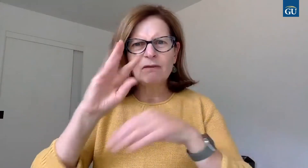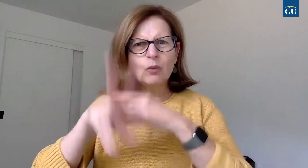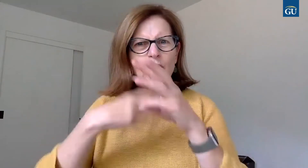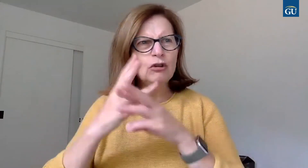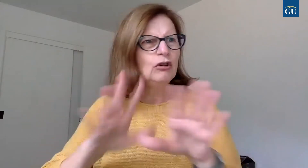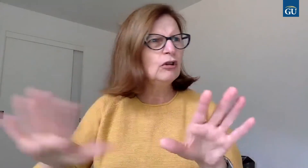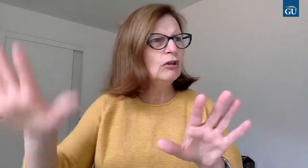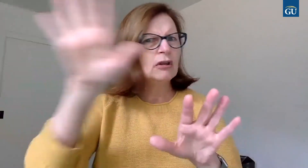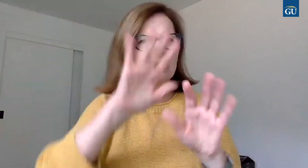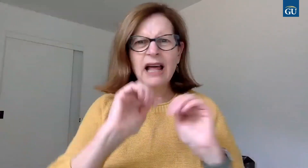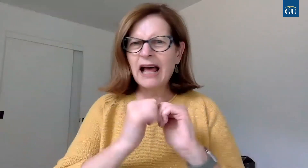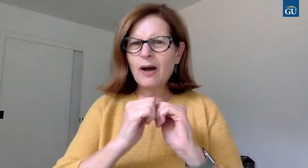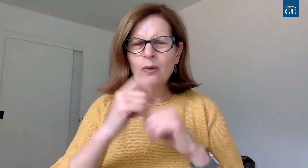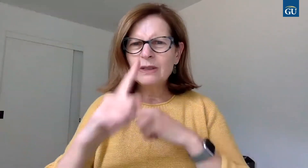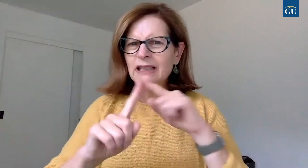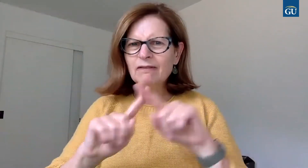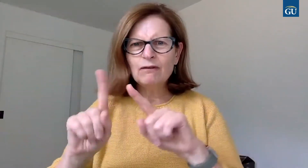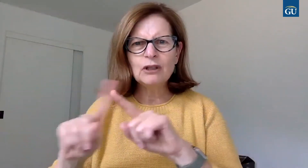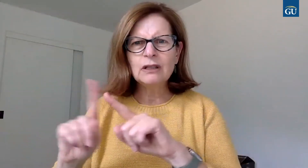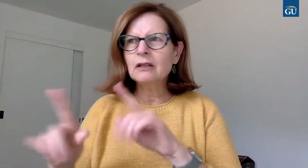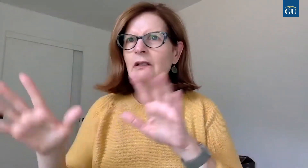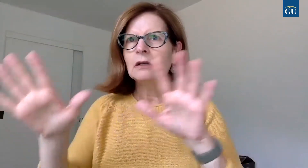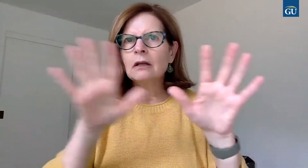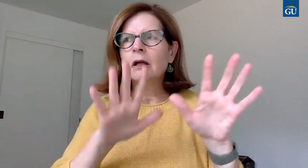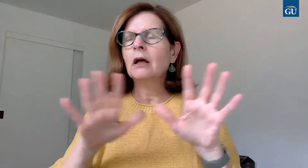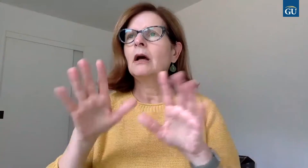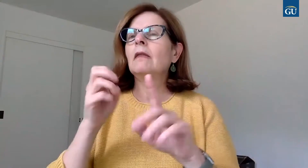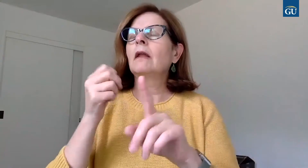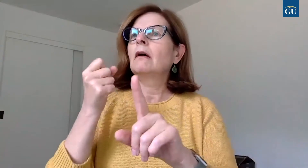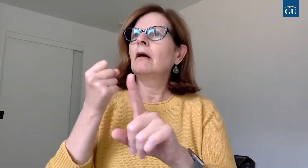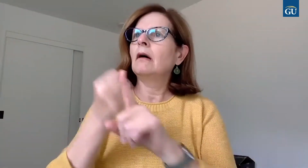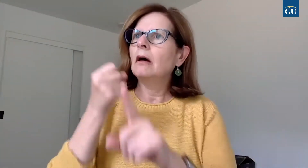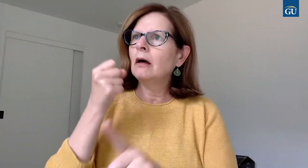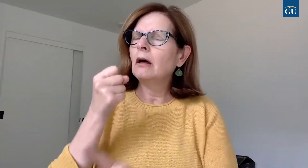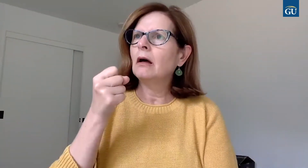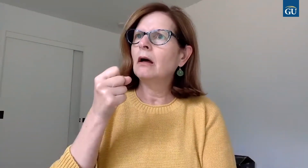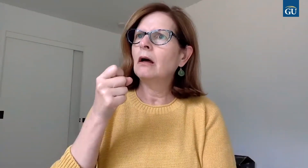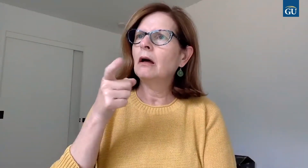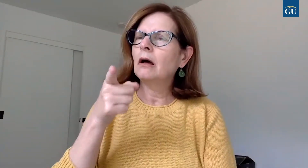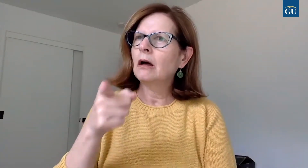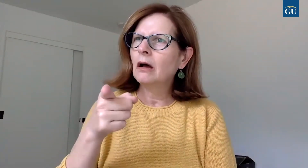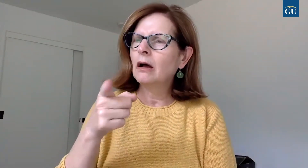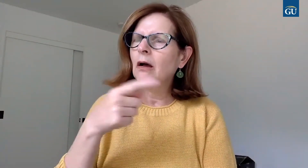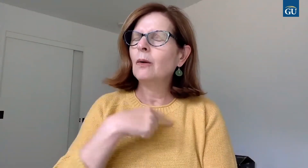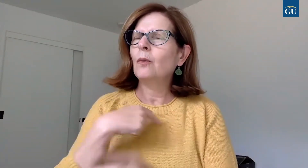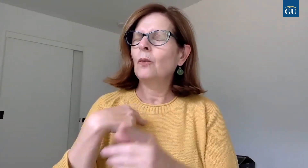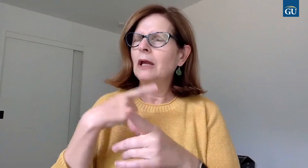the differences in sign languages across the world. It dawned on me as we were working that my